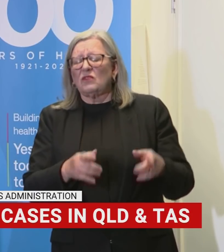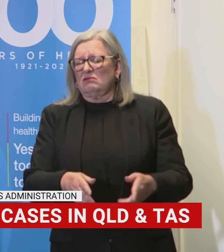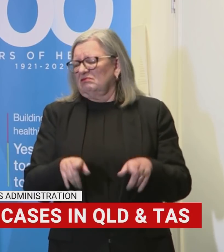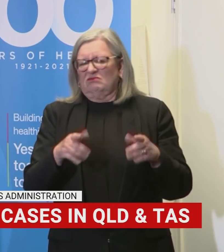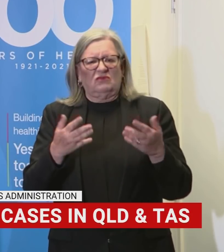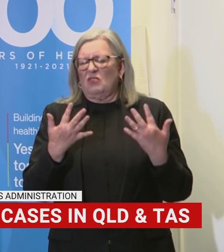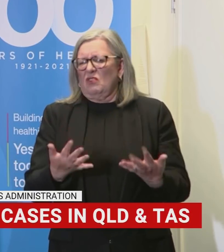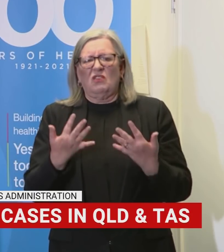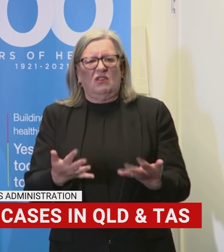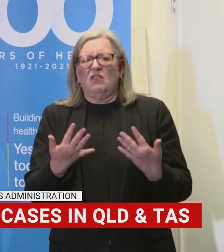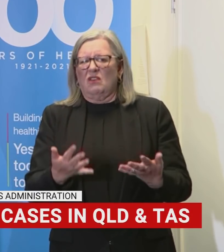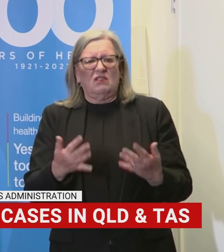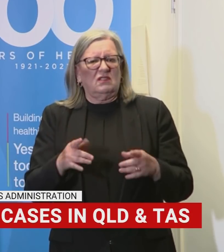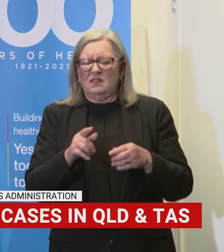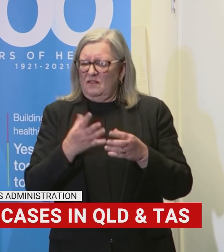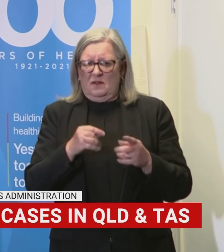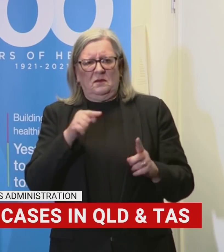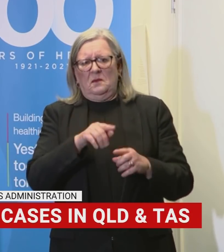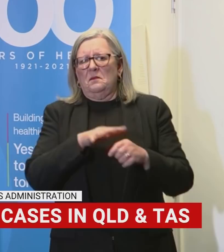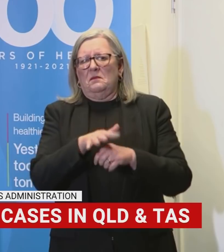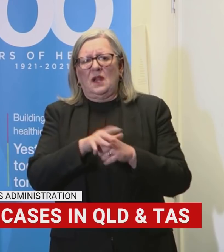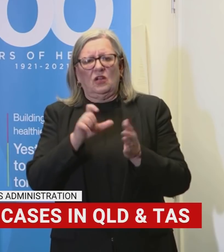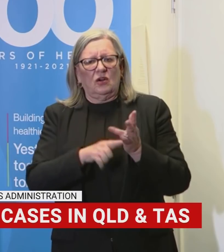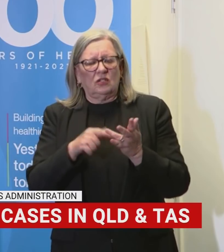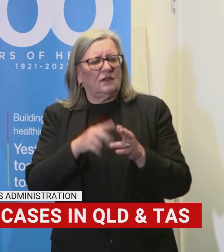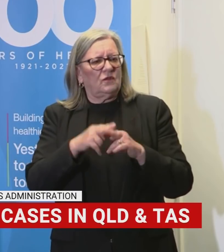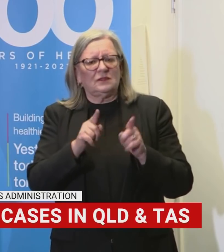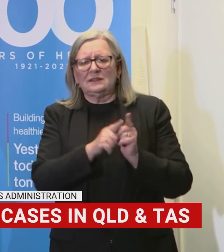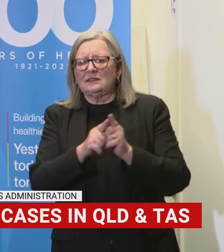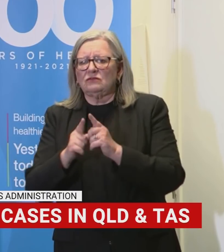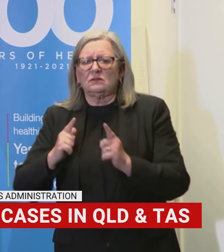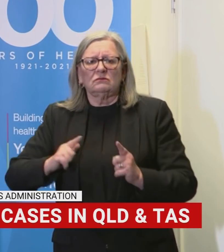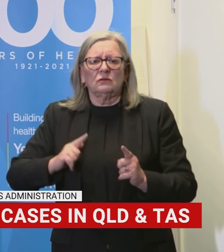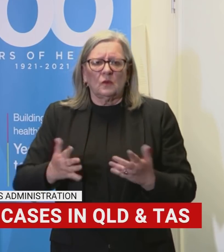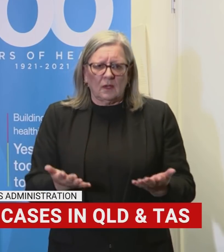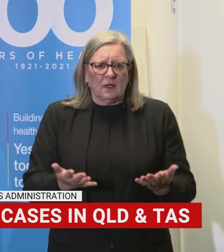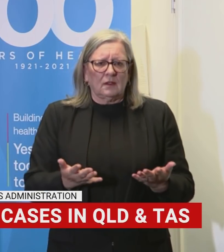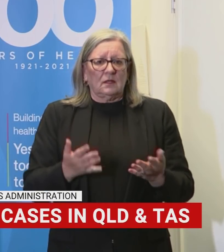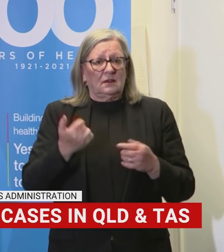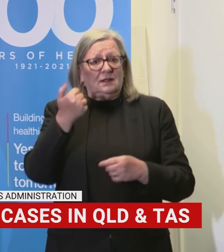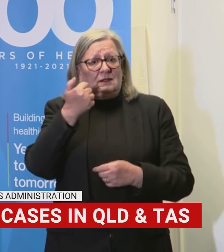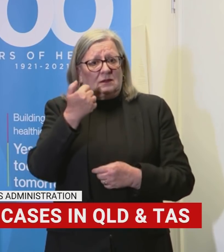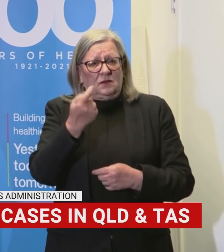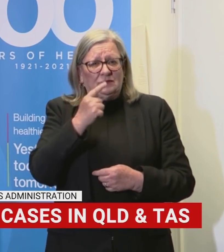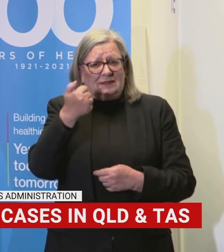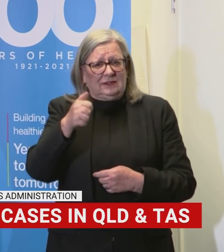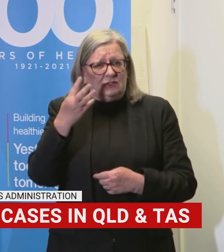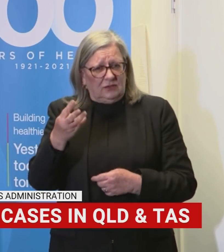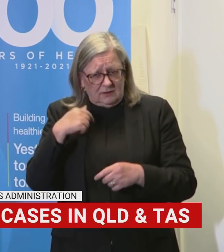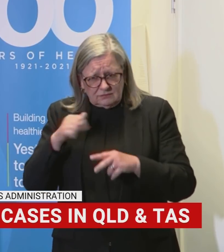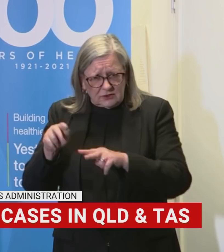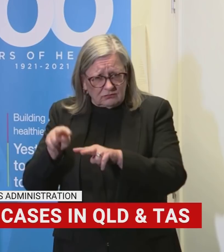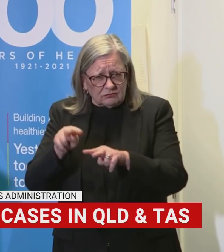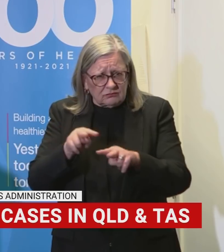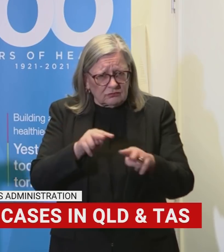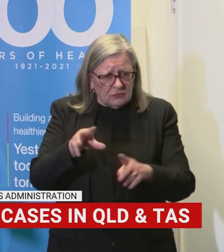lot of reasons. But in each of those 163 cases, we've dug deeply into looking at cause and effect.